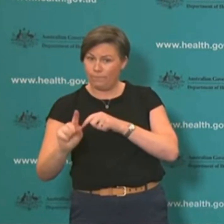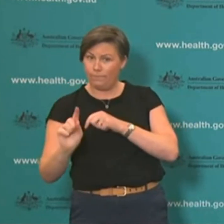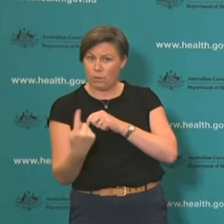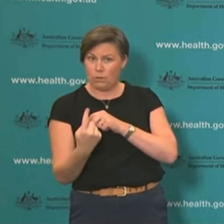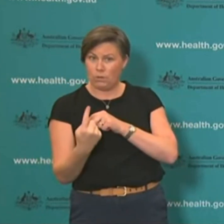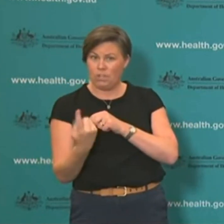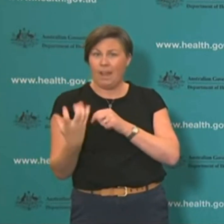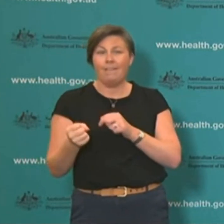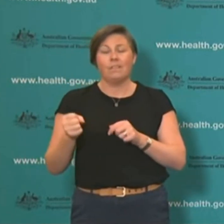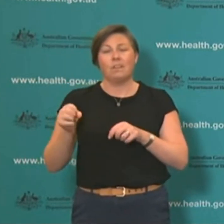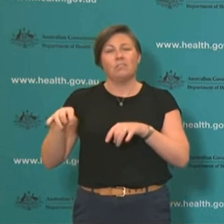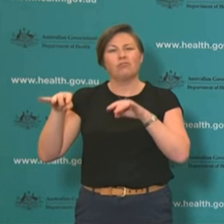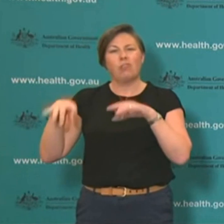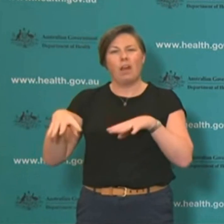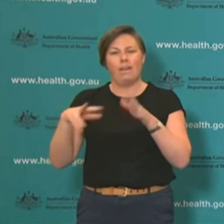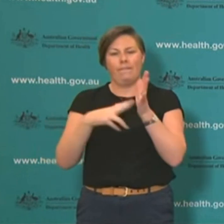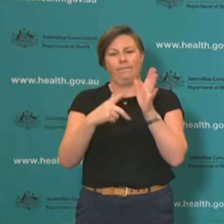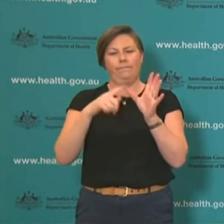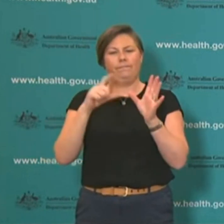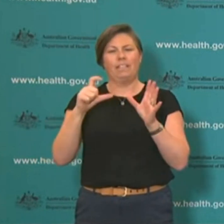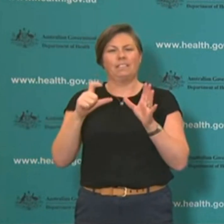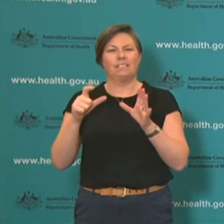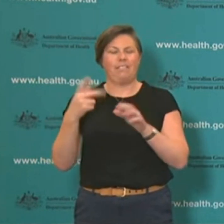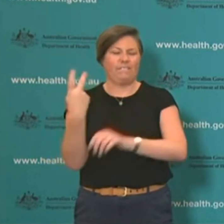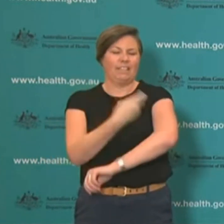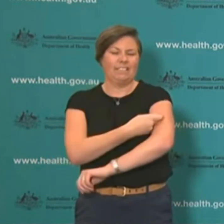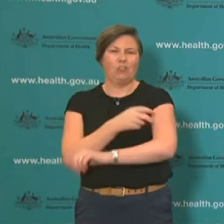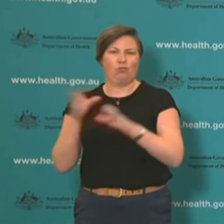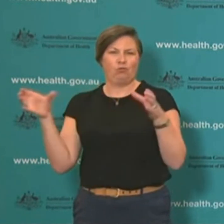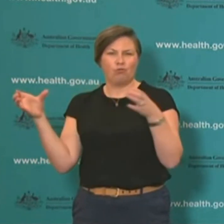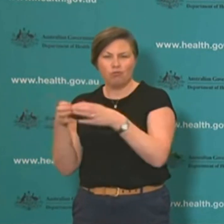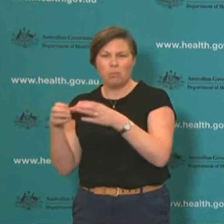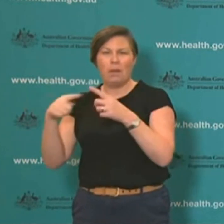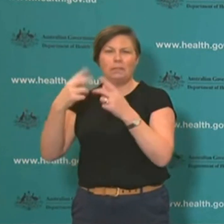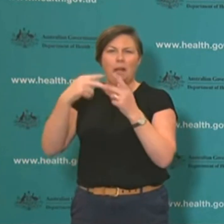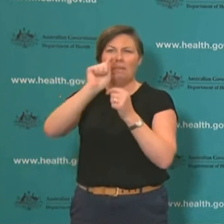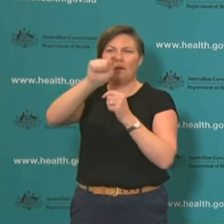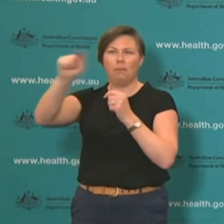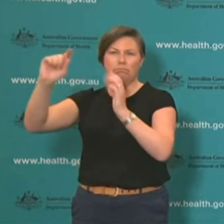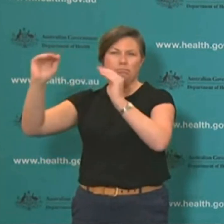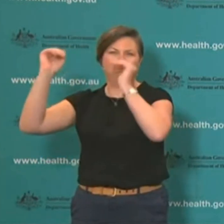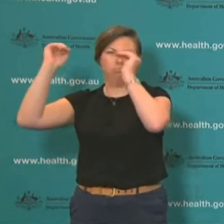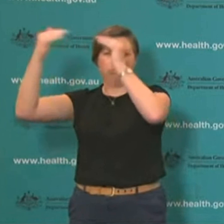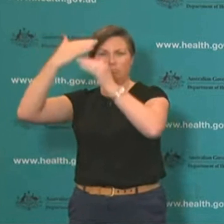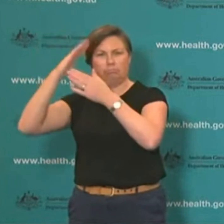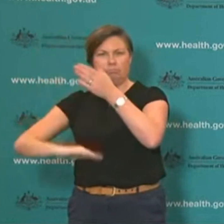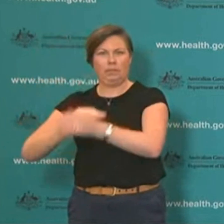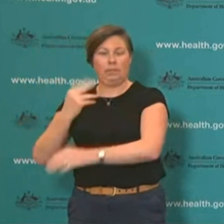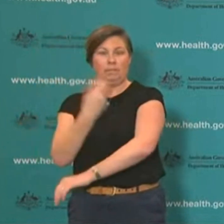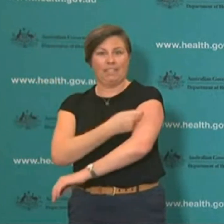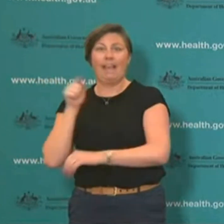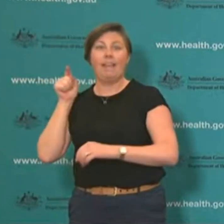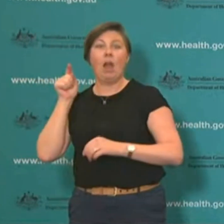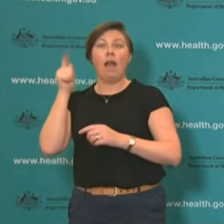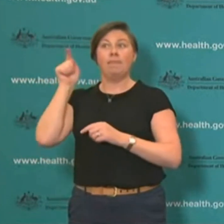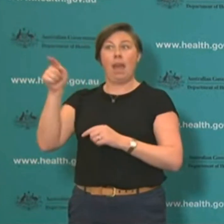by our national vaccination group, ATAGI, amongst as well as the Therapeutic Goods Administration. That's going to be one of the crucial